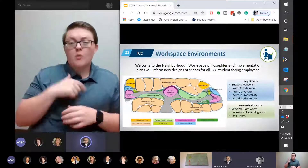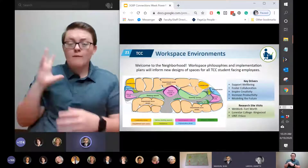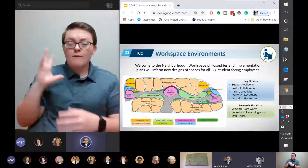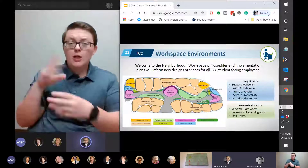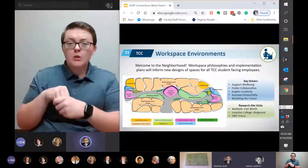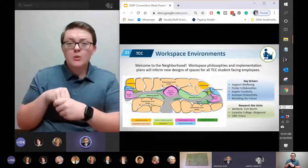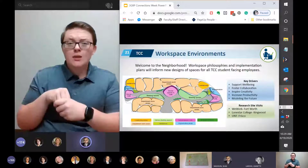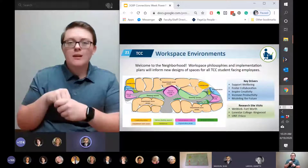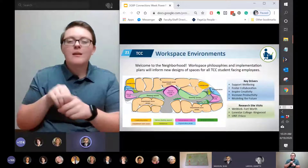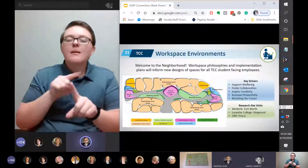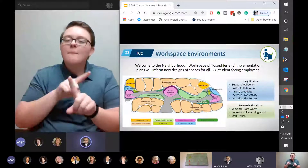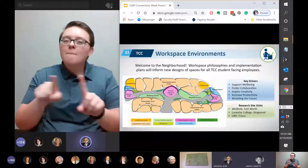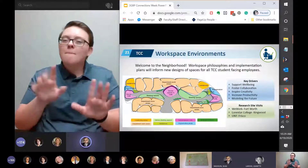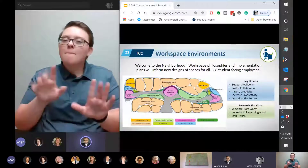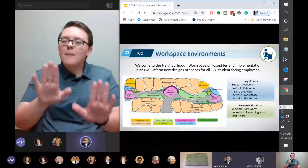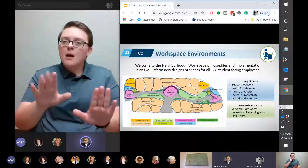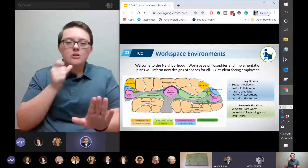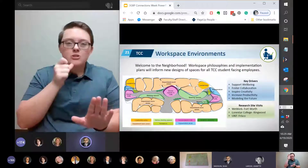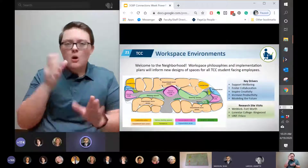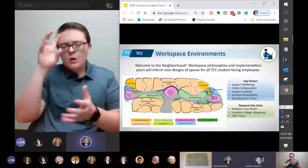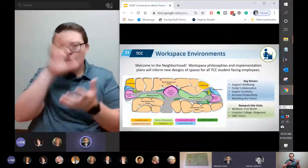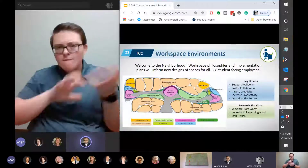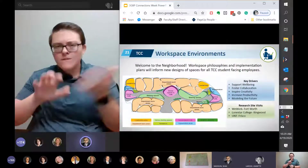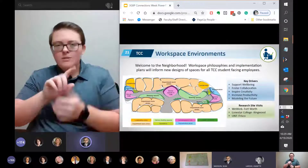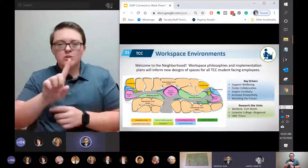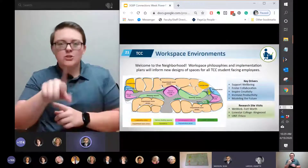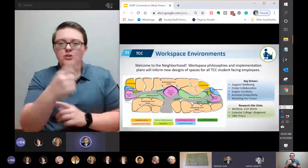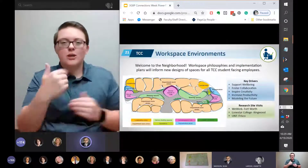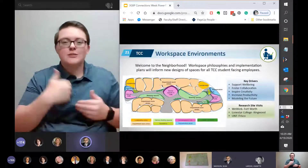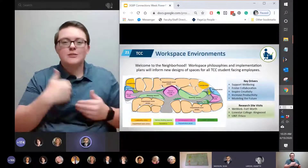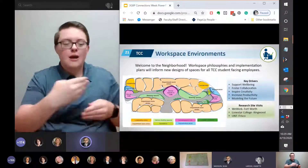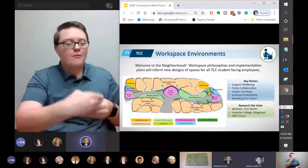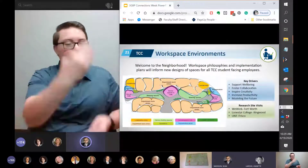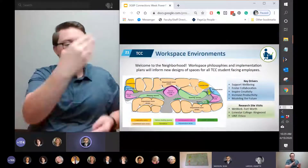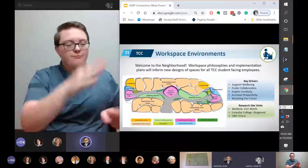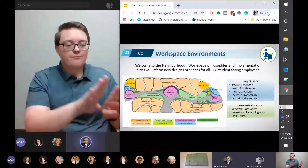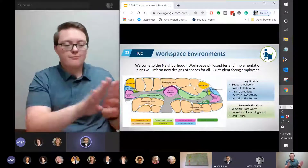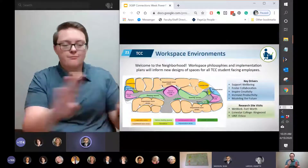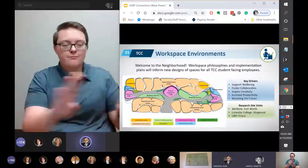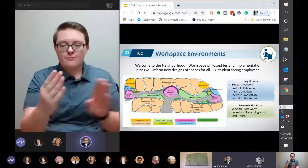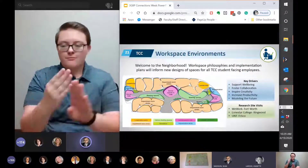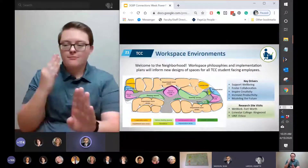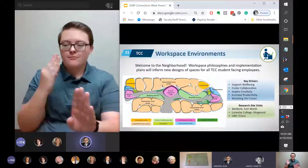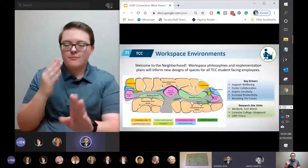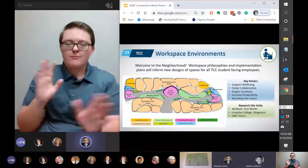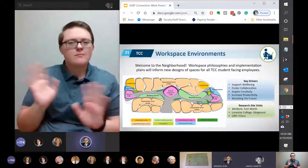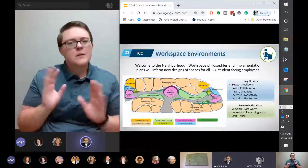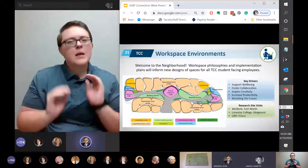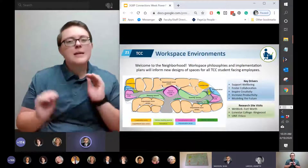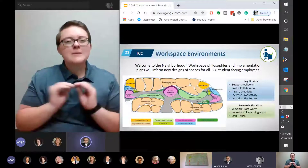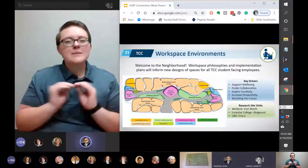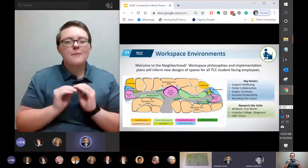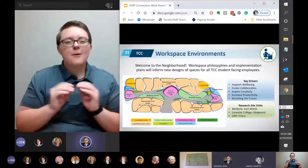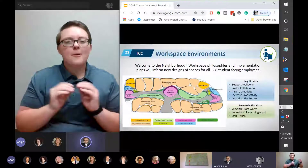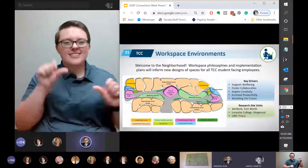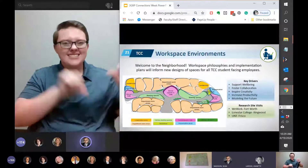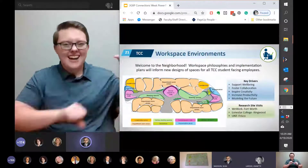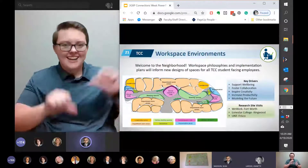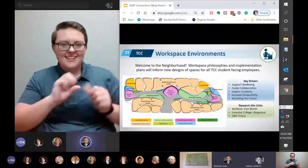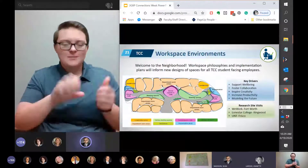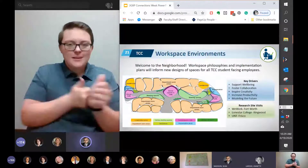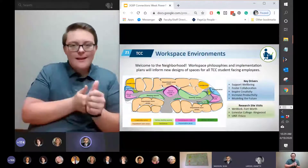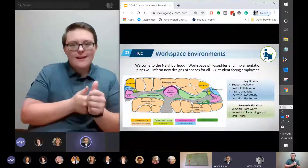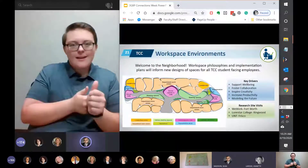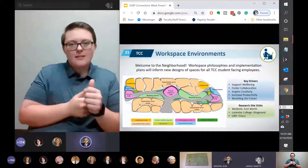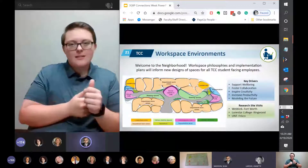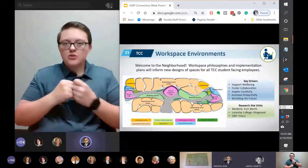be confused with just having partitions up. There's a little bit more science and structure